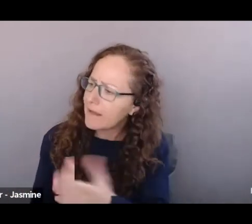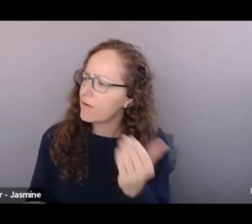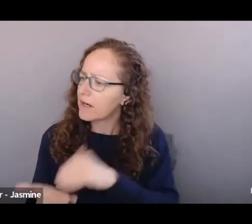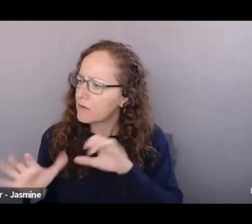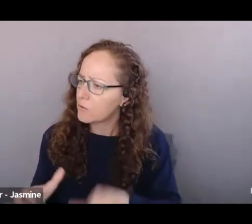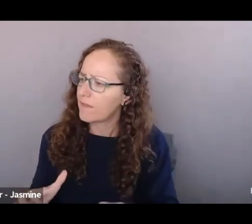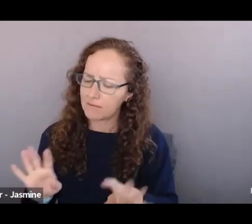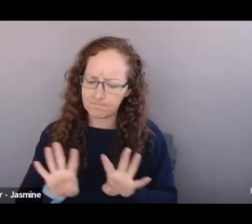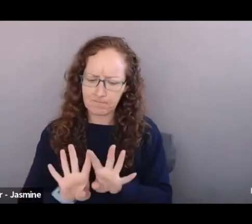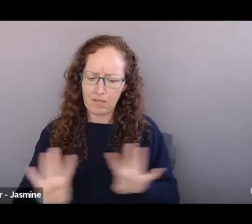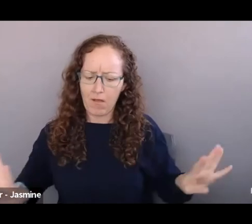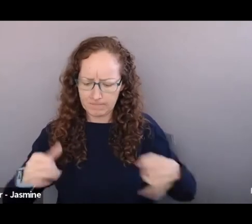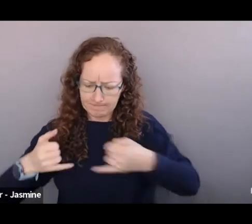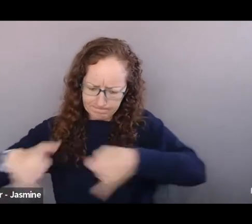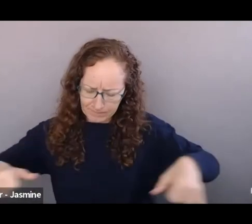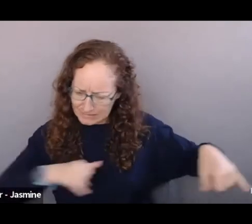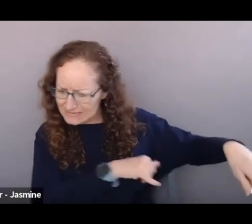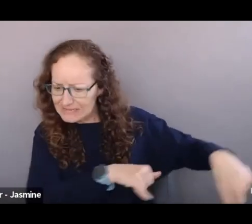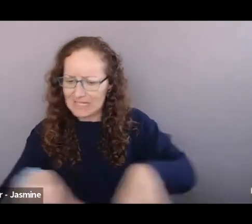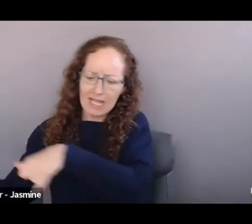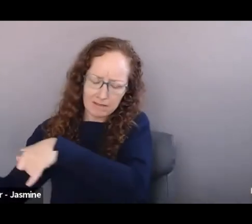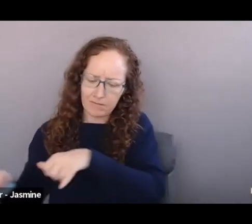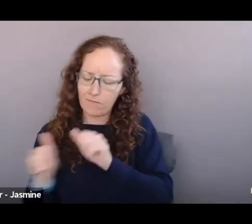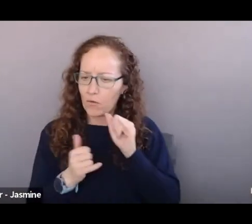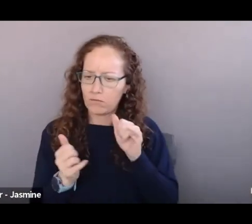at the same line as everyone else."